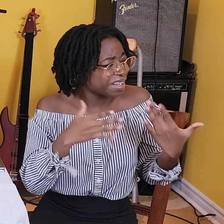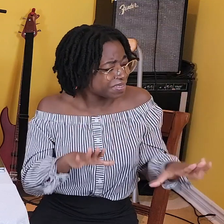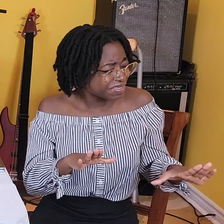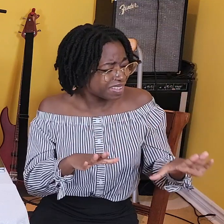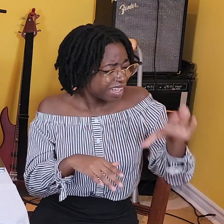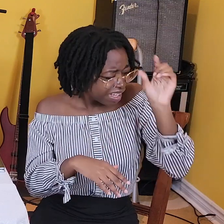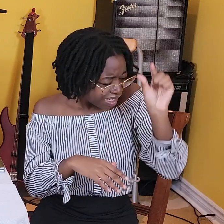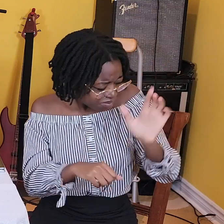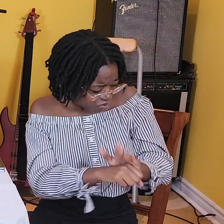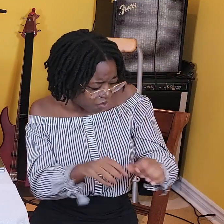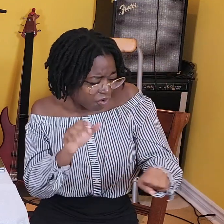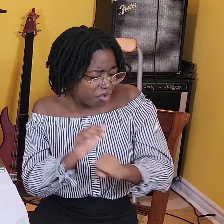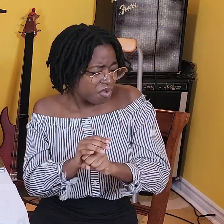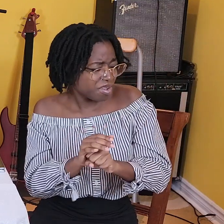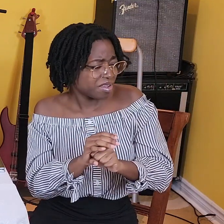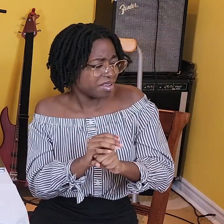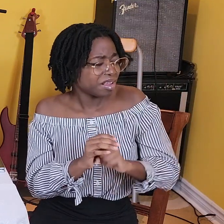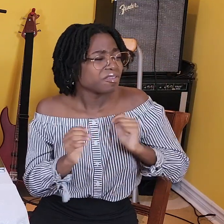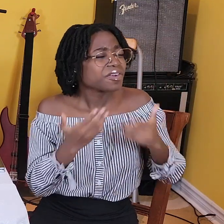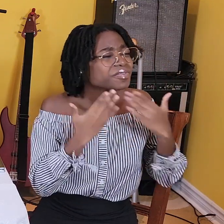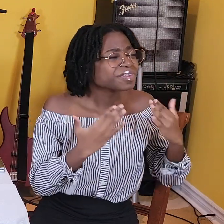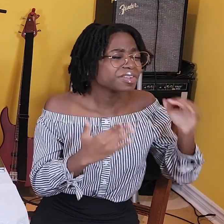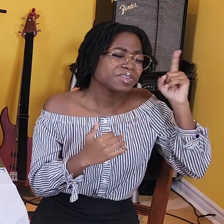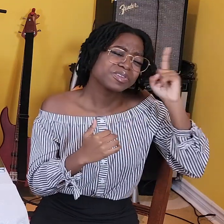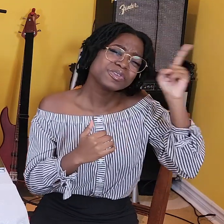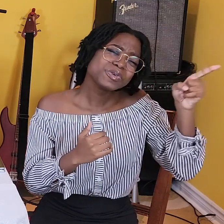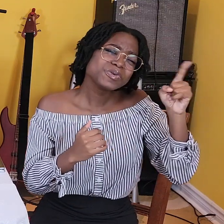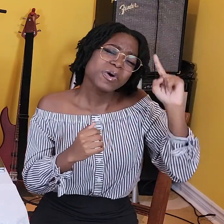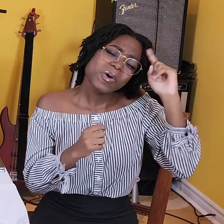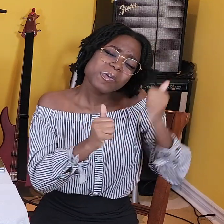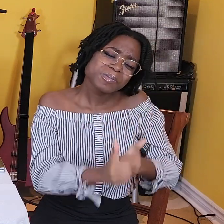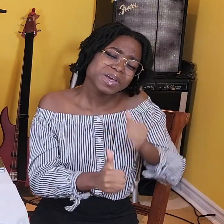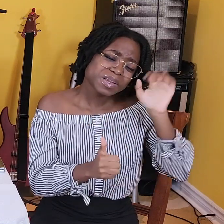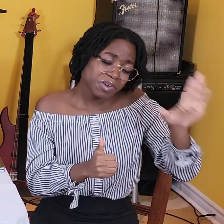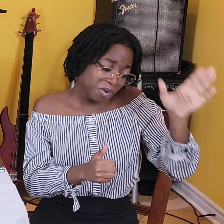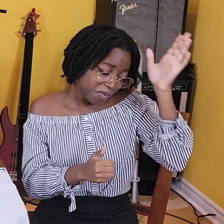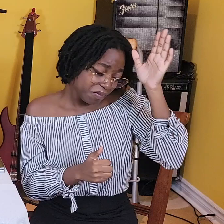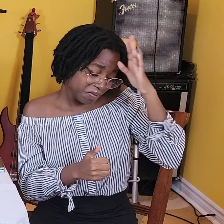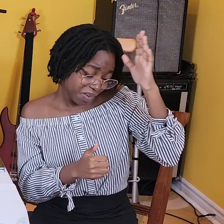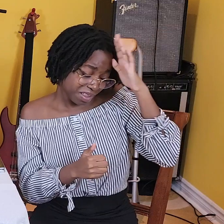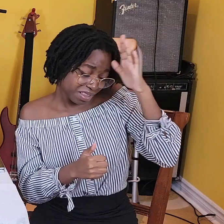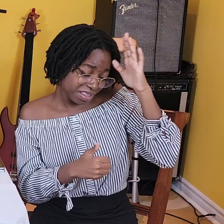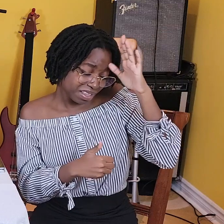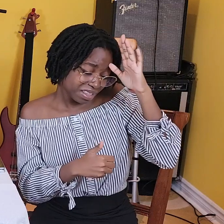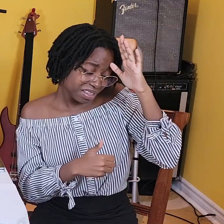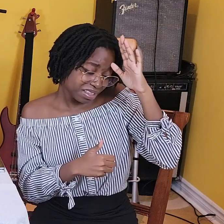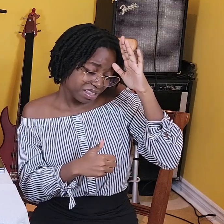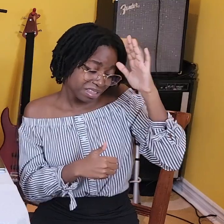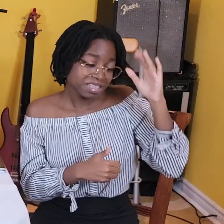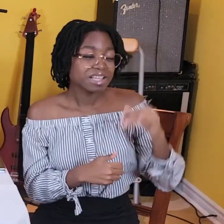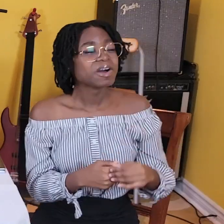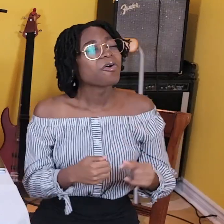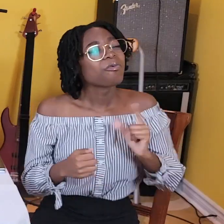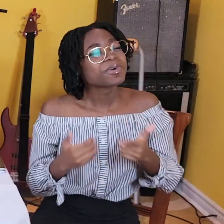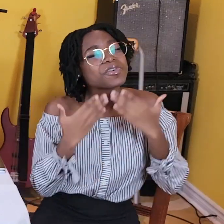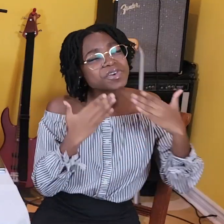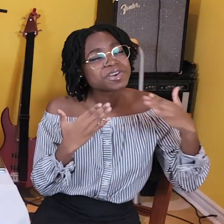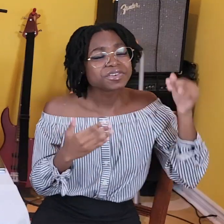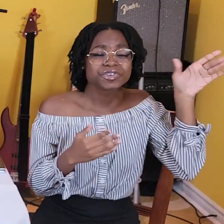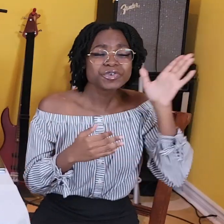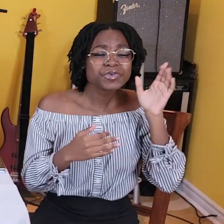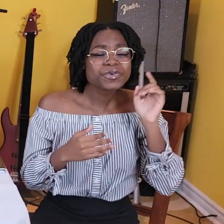so grateful that you obeyed your Father as a son. We are so grateful that you fulfilled what